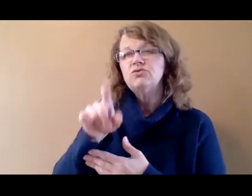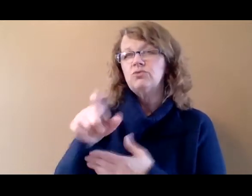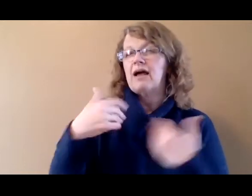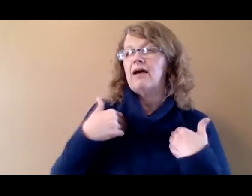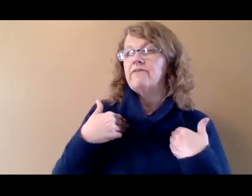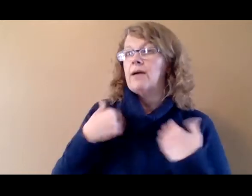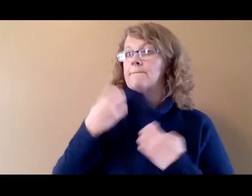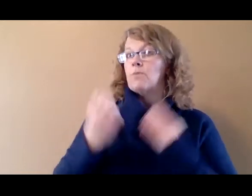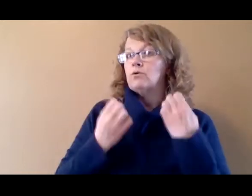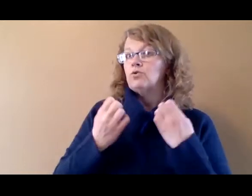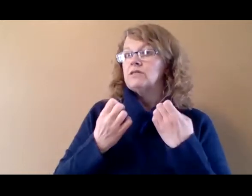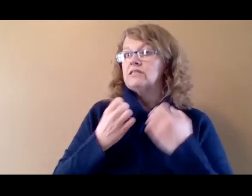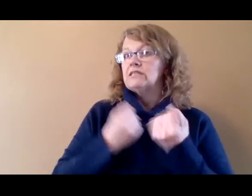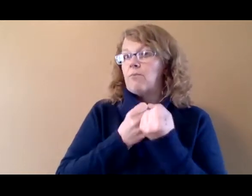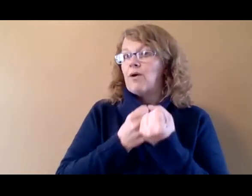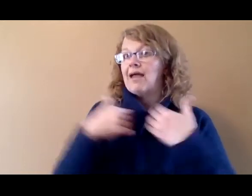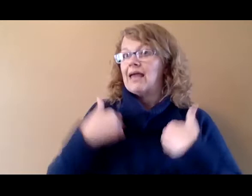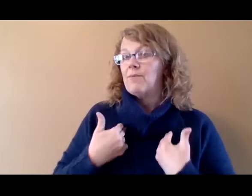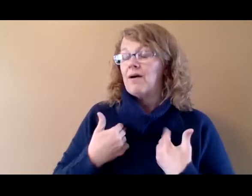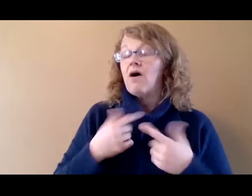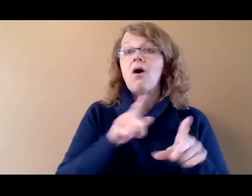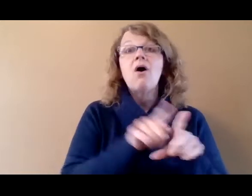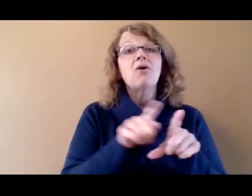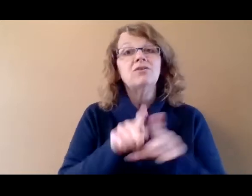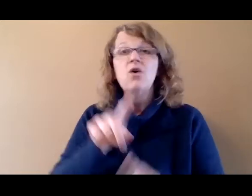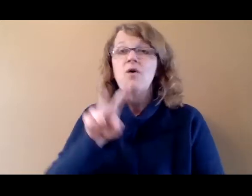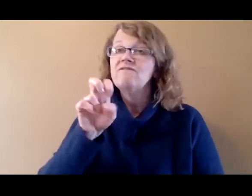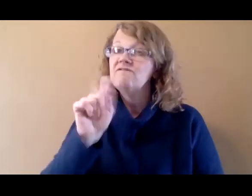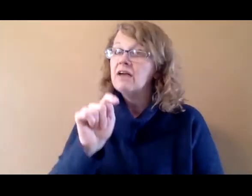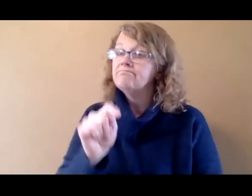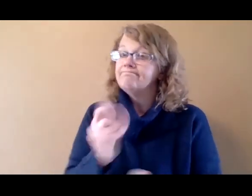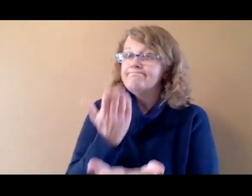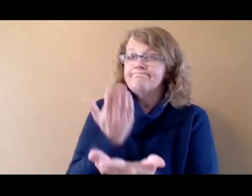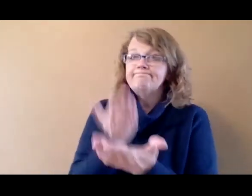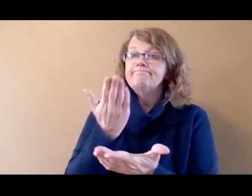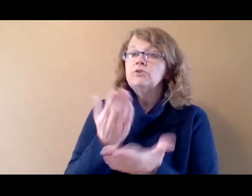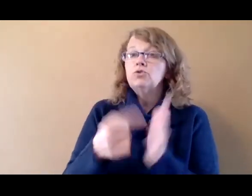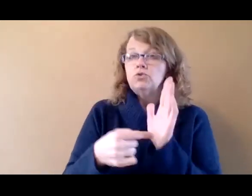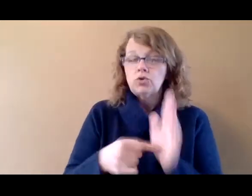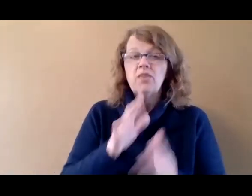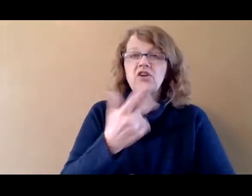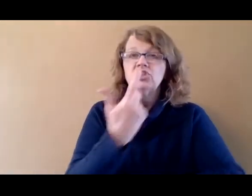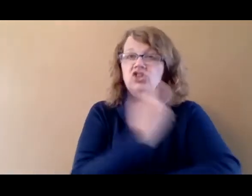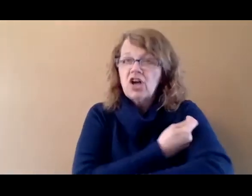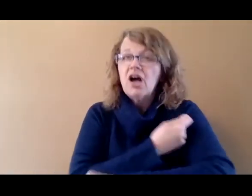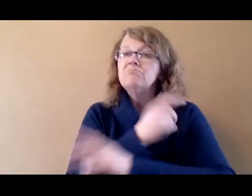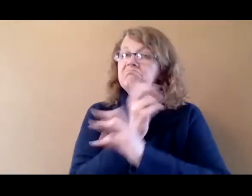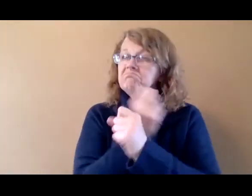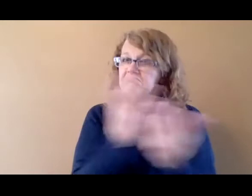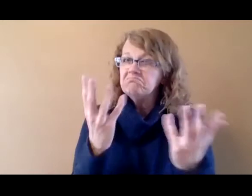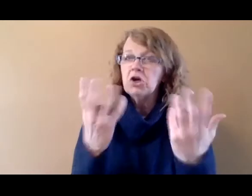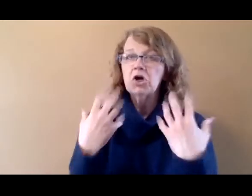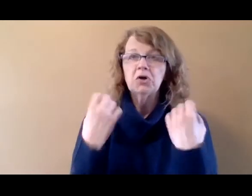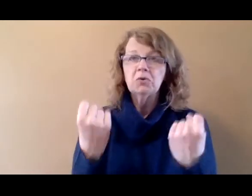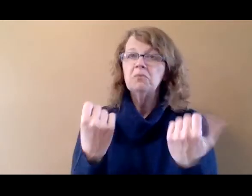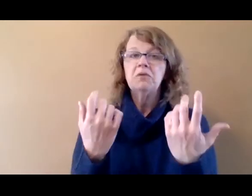You also need to provide vet paperwork, that animal's shots and vaccinations are current, that they are healthy and